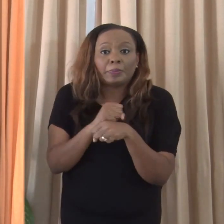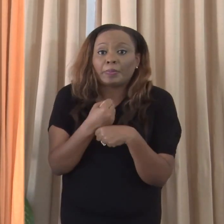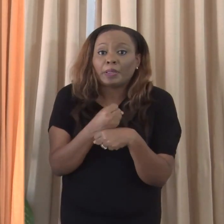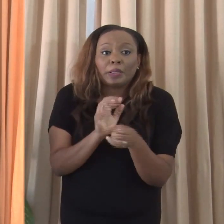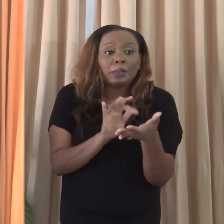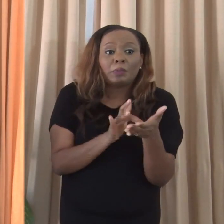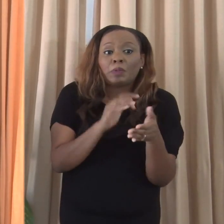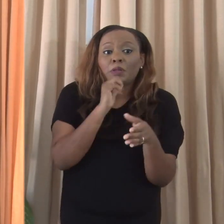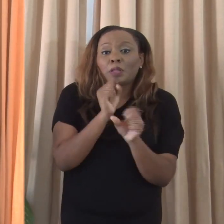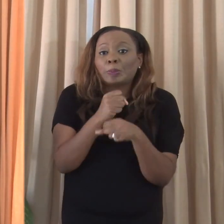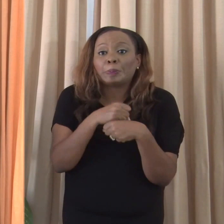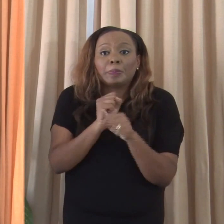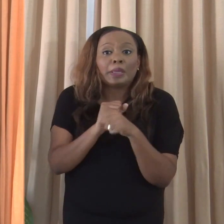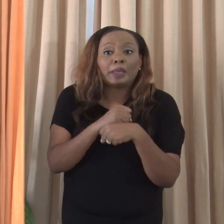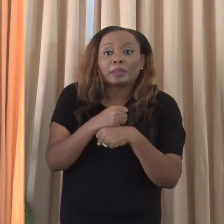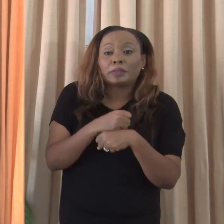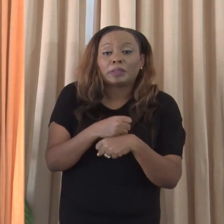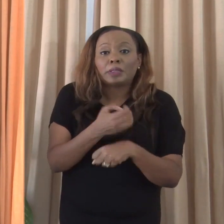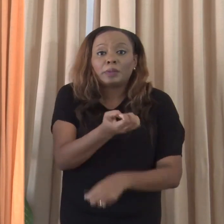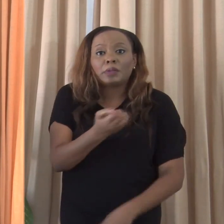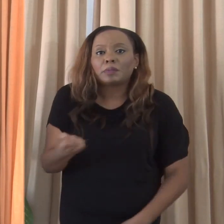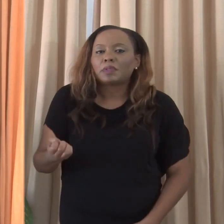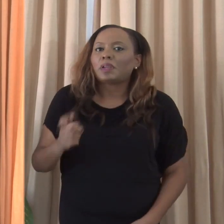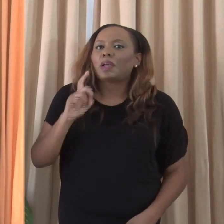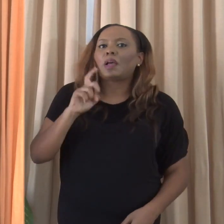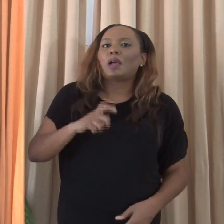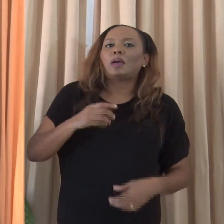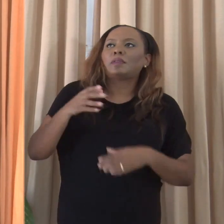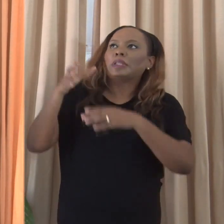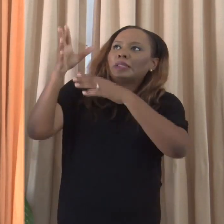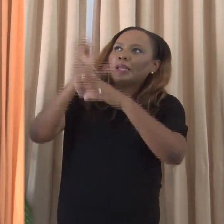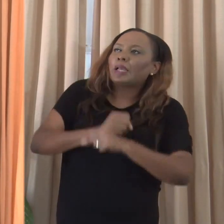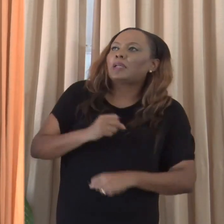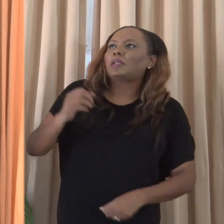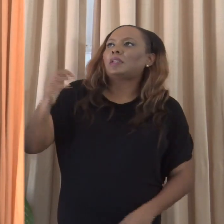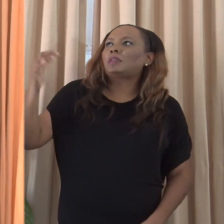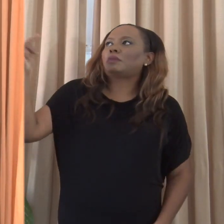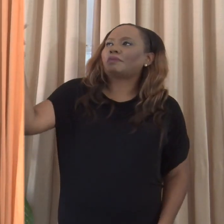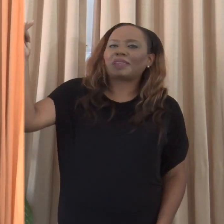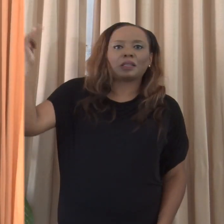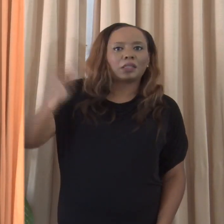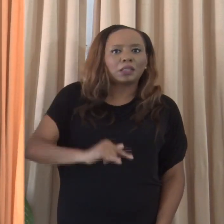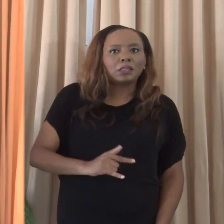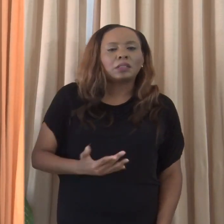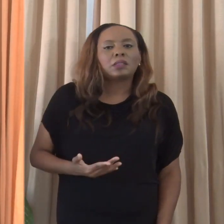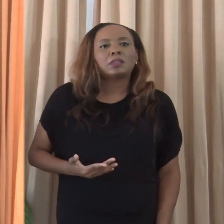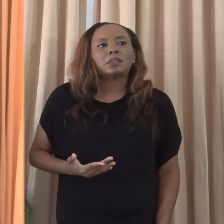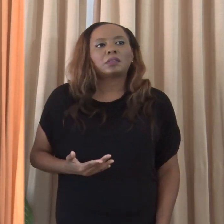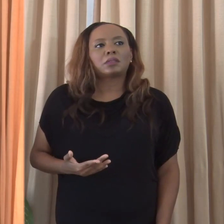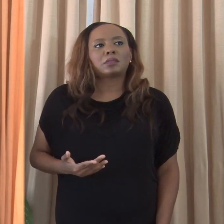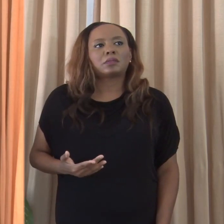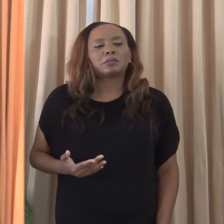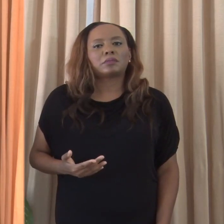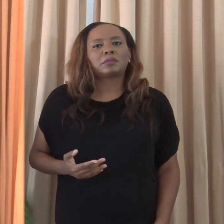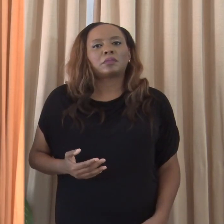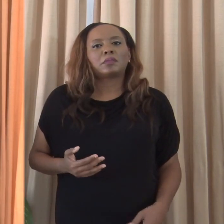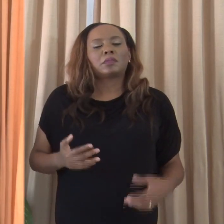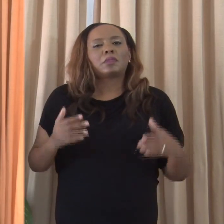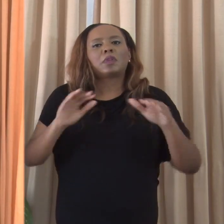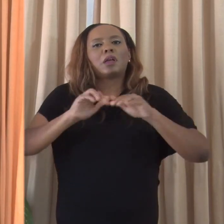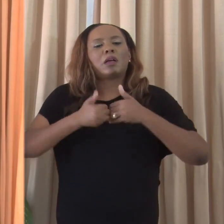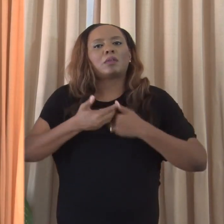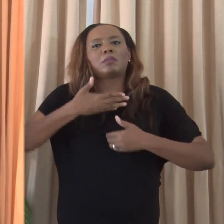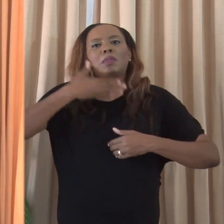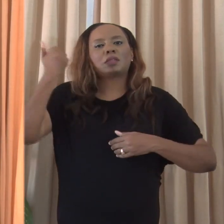to be via air. And that is really what our real concern has always been. How best do we protect